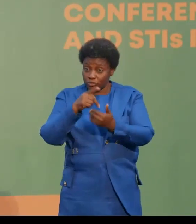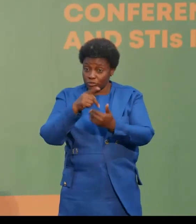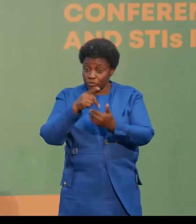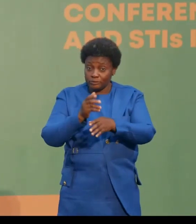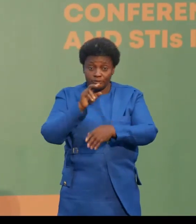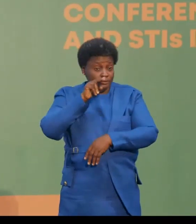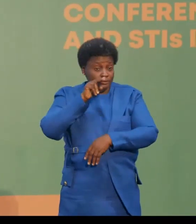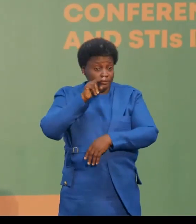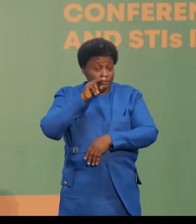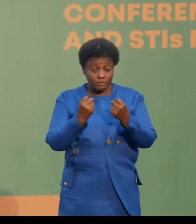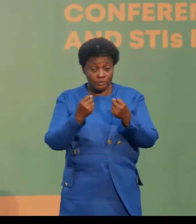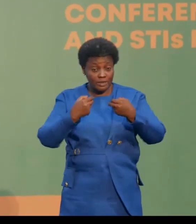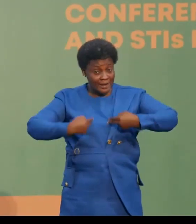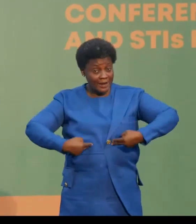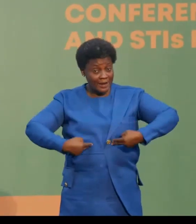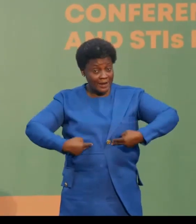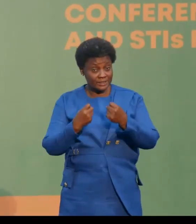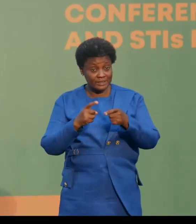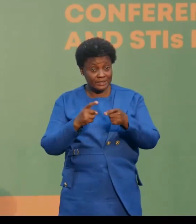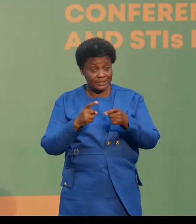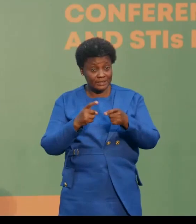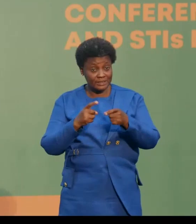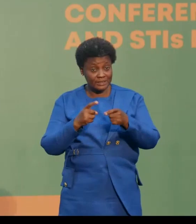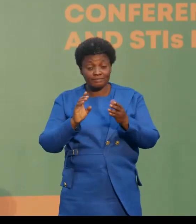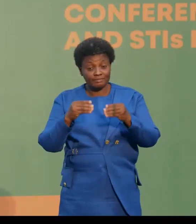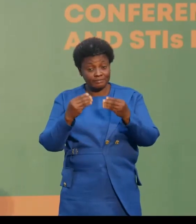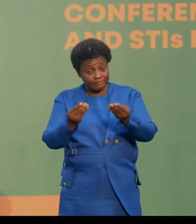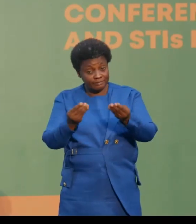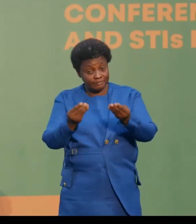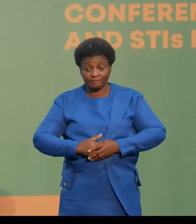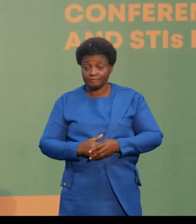health systems and improve service delivery.